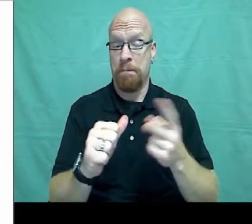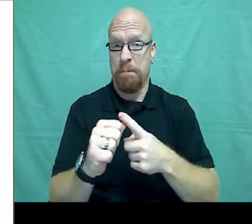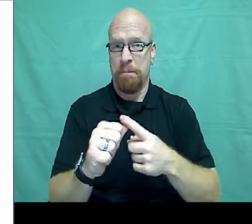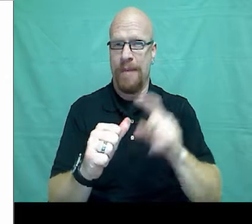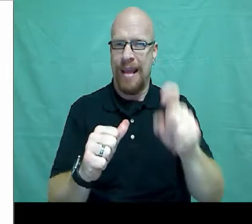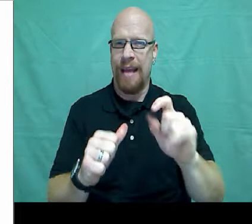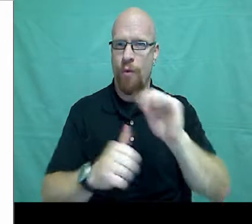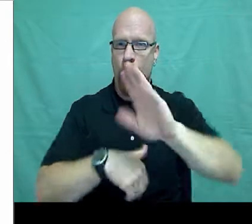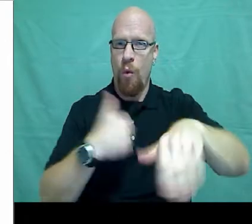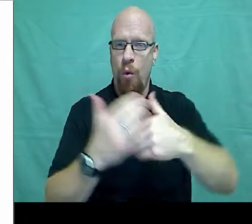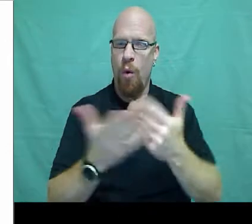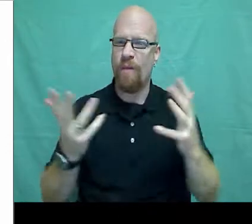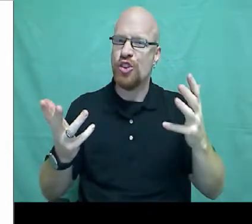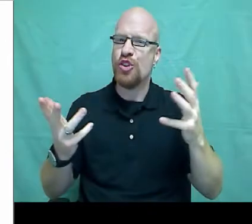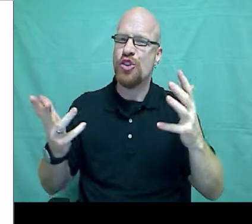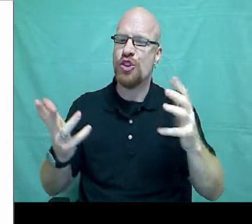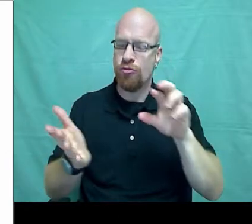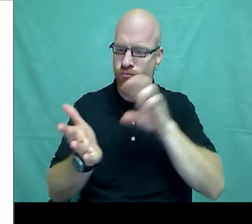that.